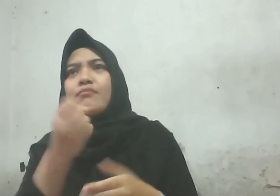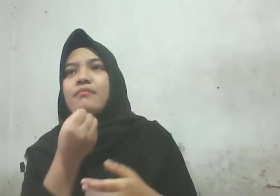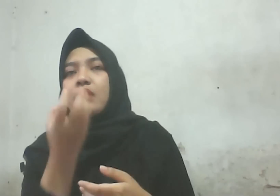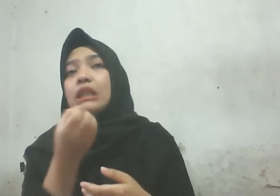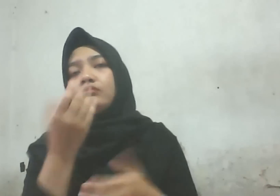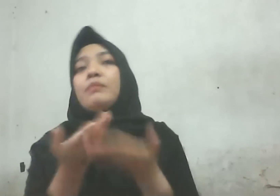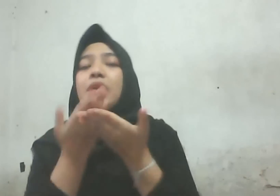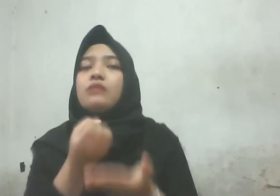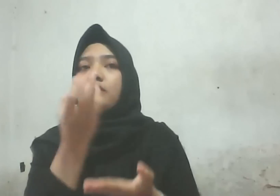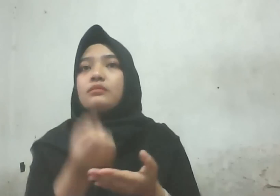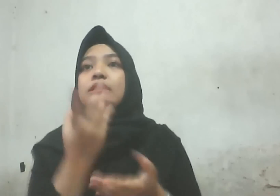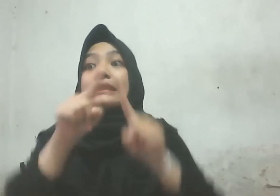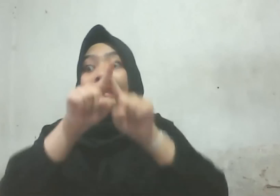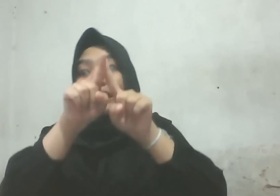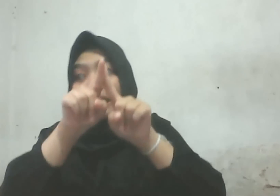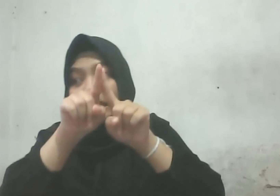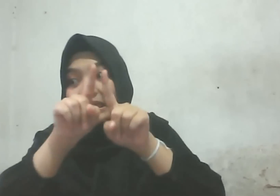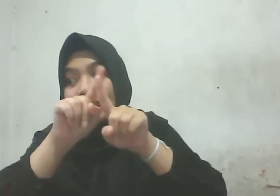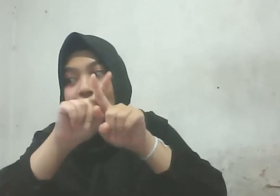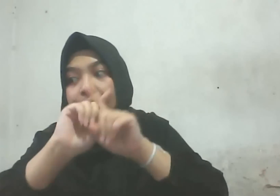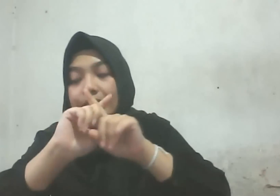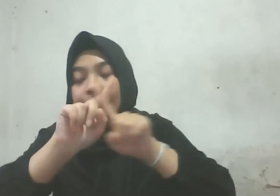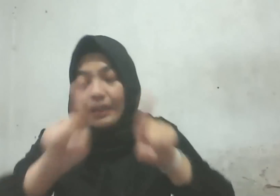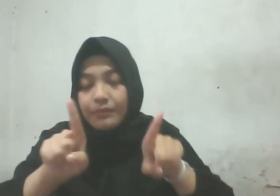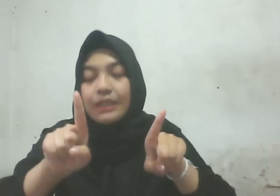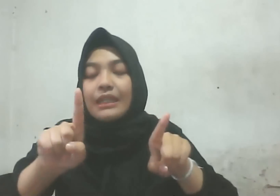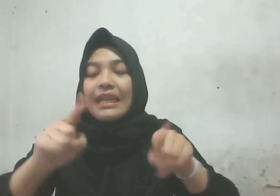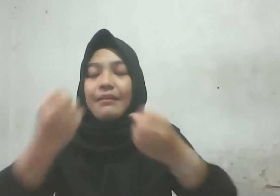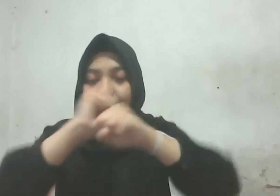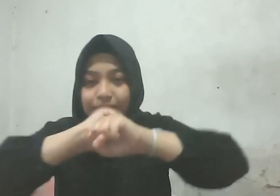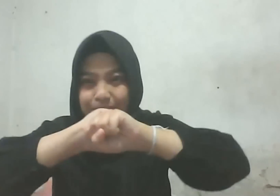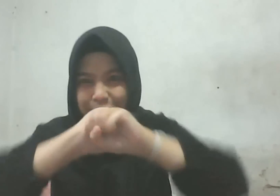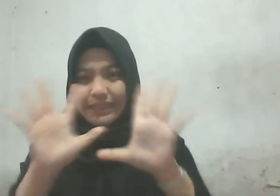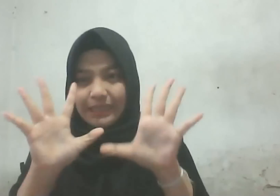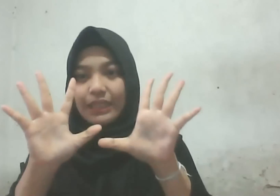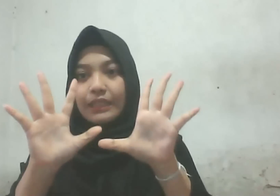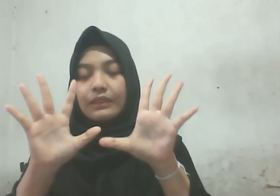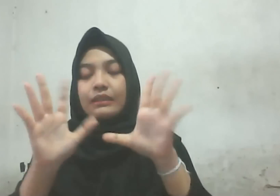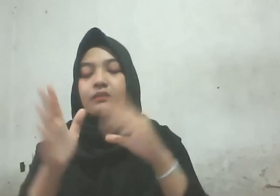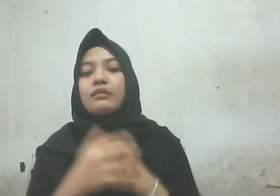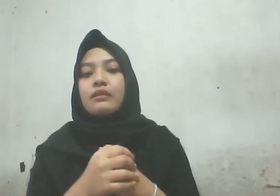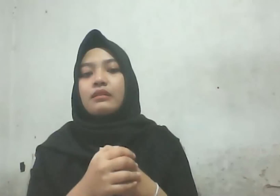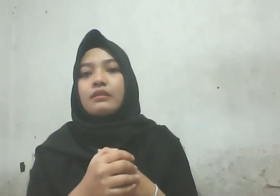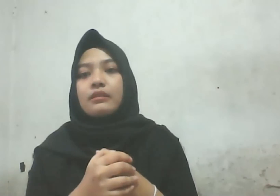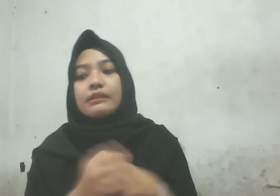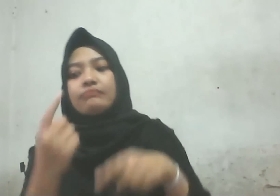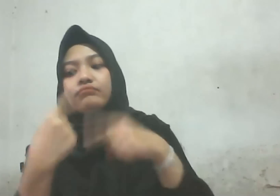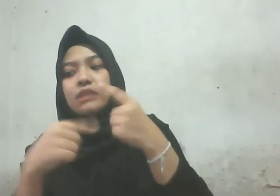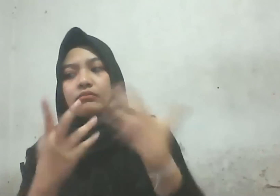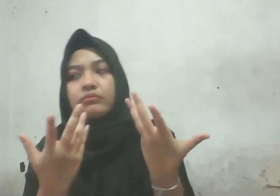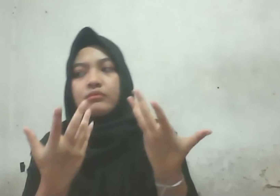actually is clearing the space which is biased, which is dominated, which is occupied